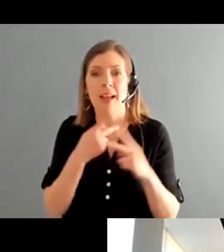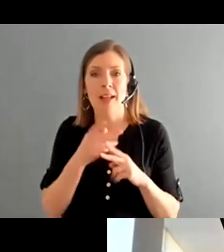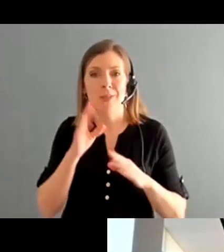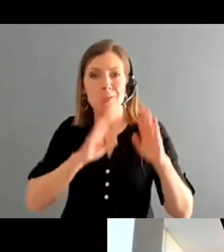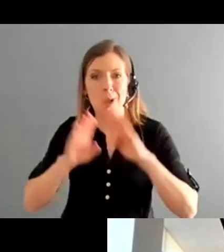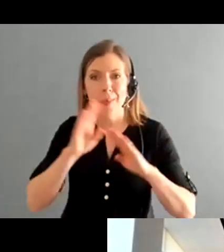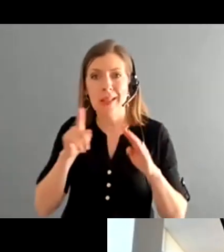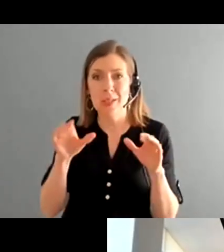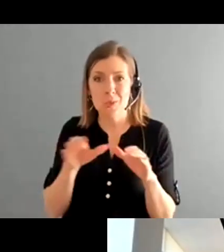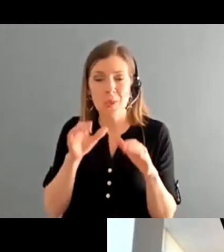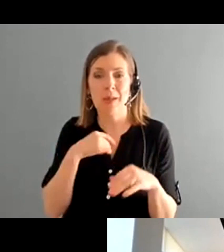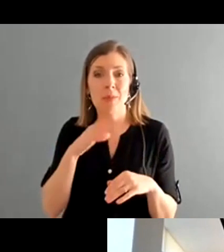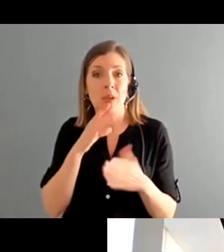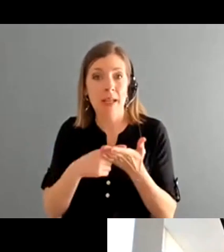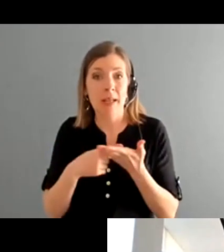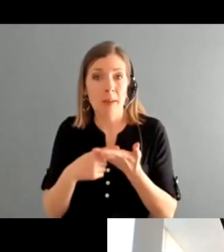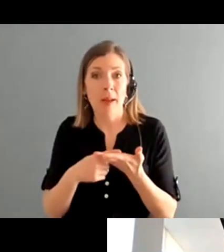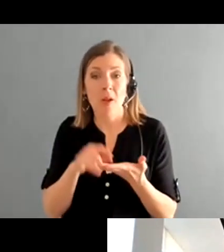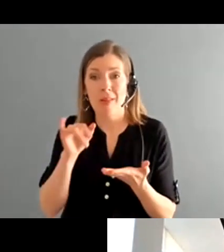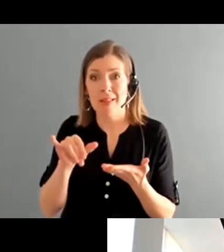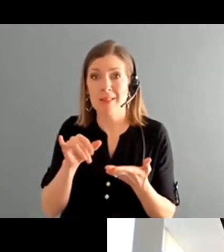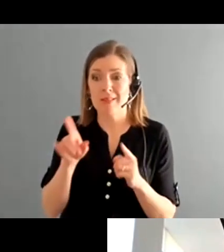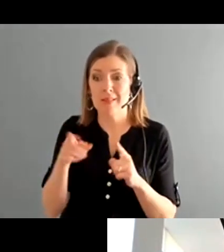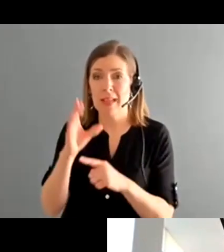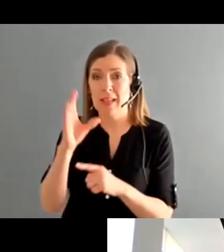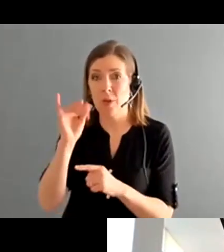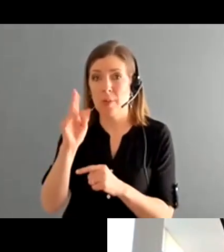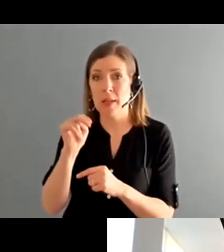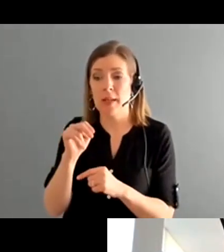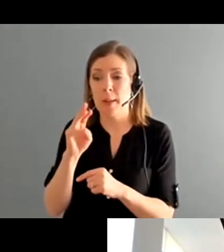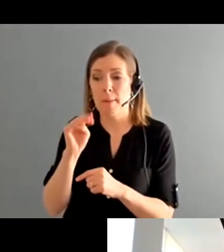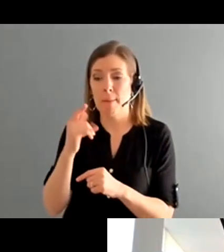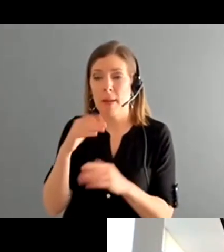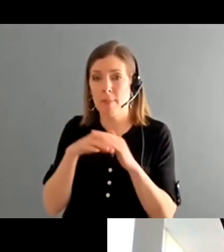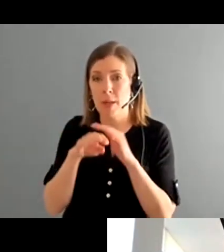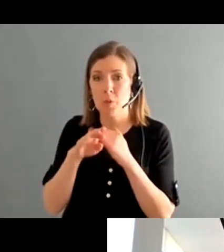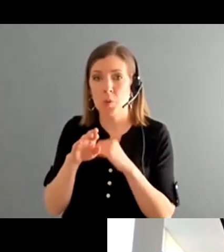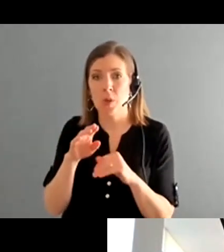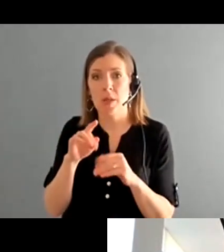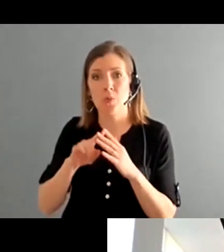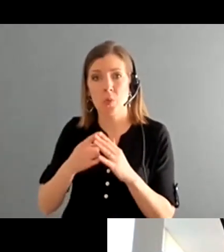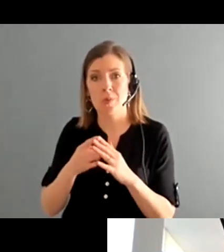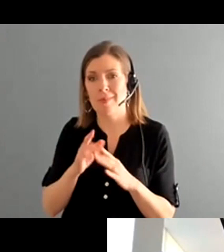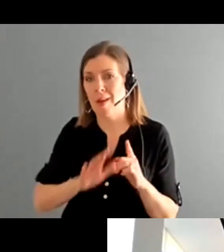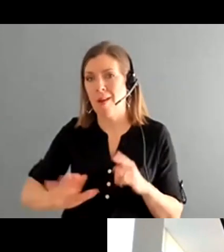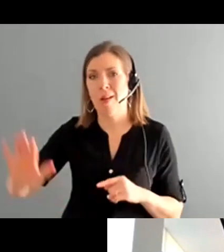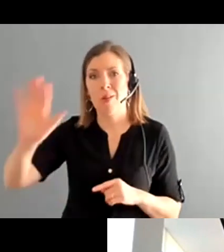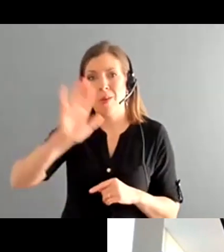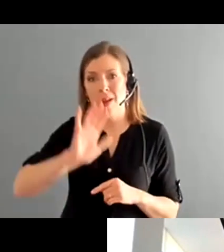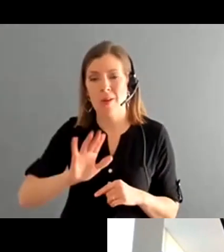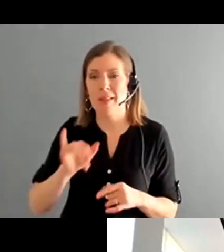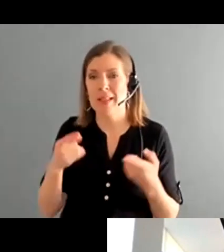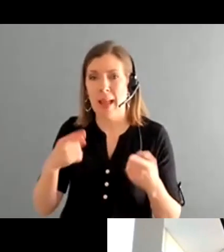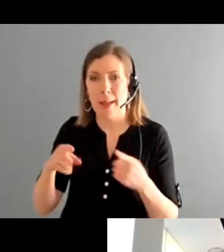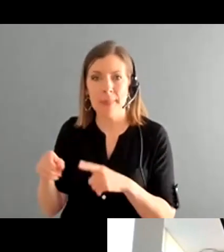he was doing that I'm talking about as this circum-Caribbean migratory route, yes, all throughout the Caribbean, this was happening.